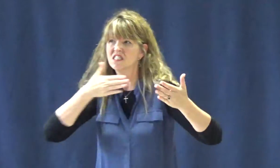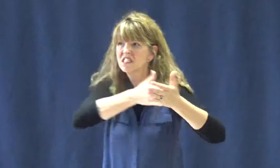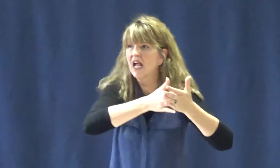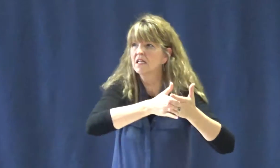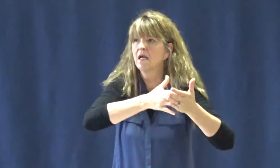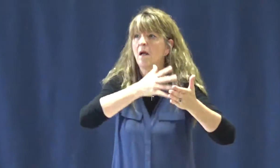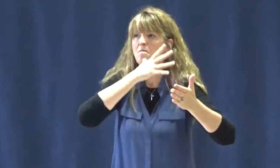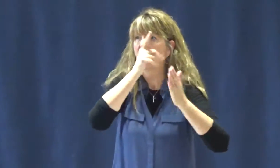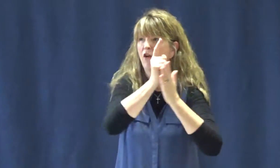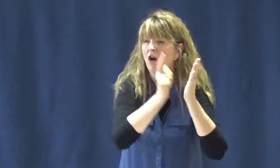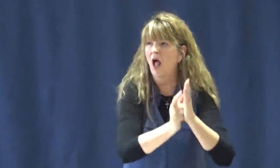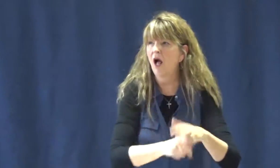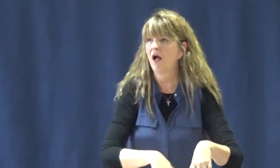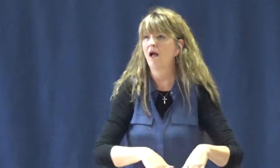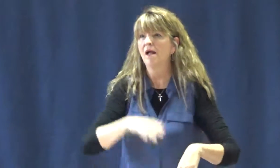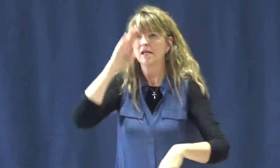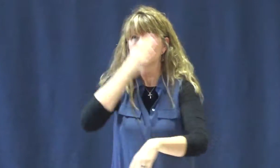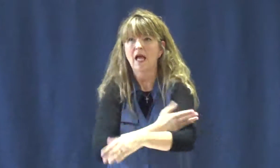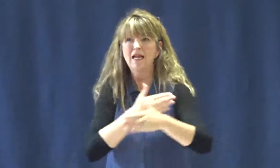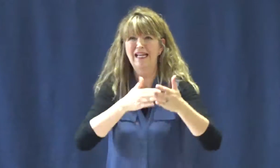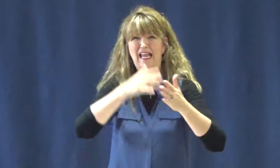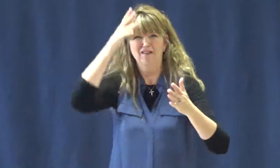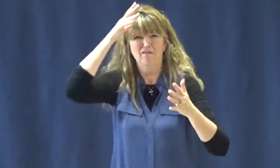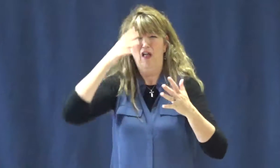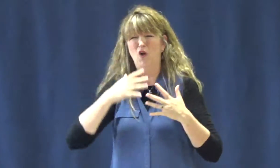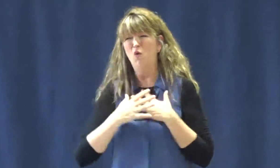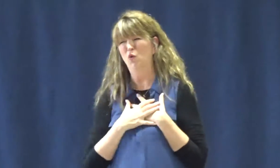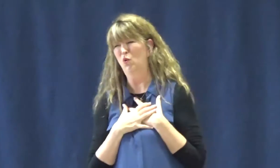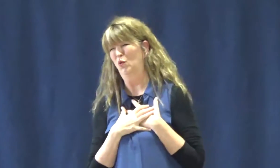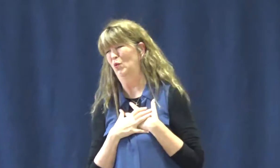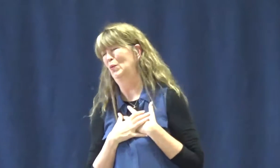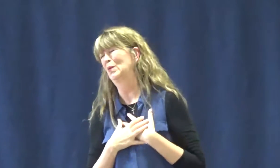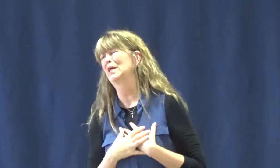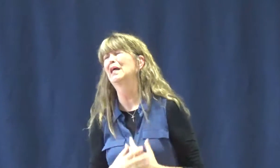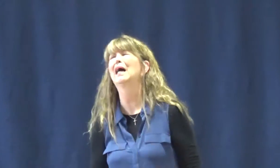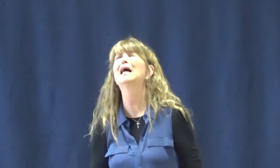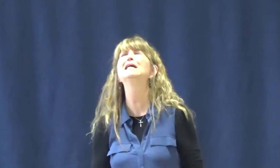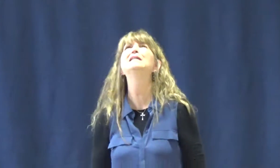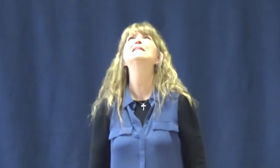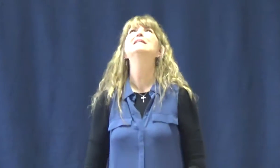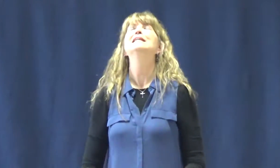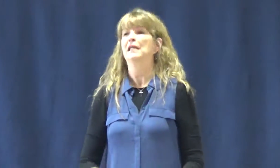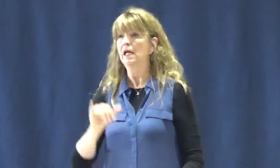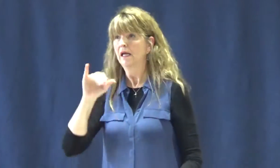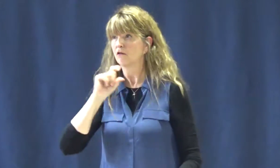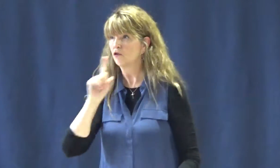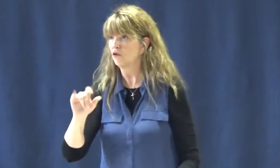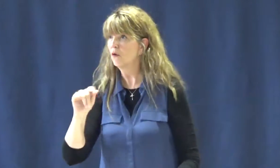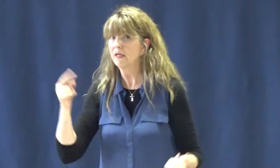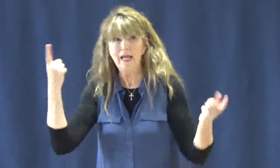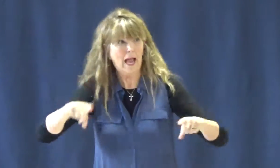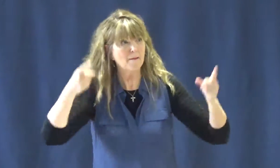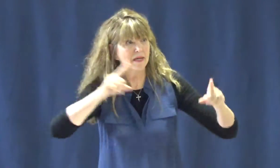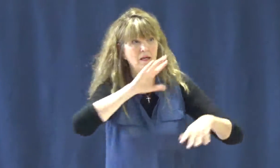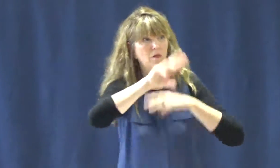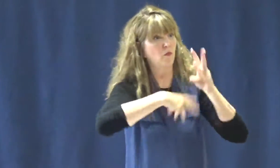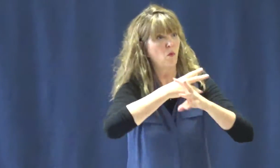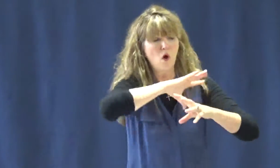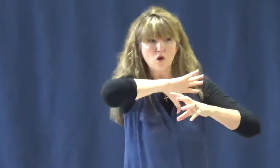will be against mother-in-law. Son against father. That is just so heartbreaking. But it is true. It